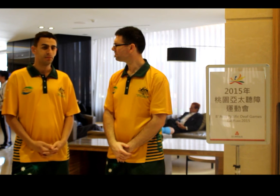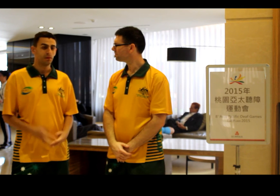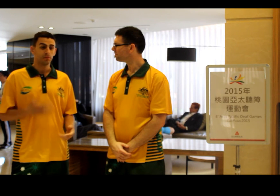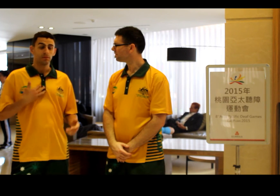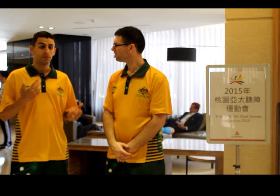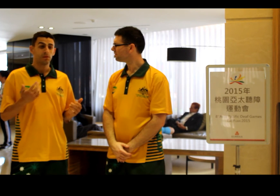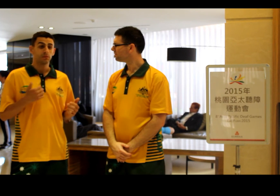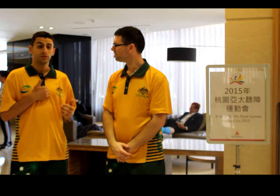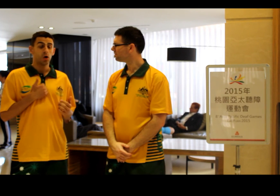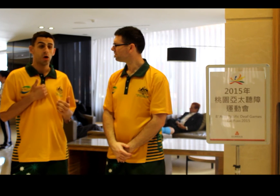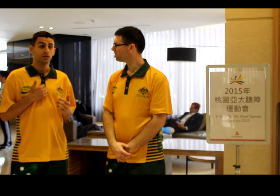captain.